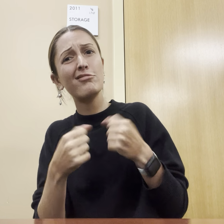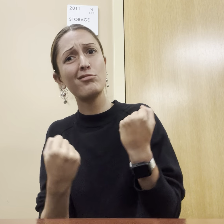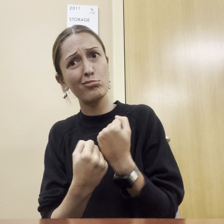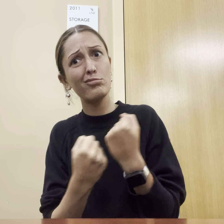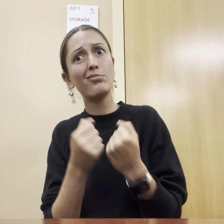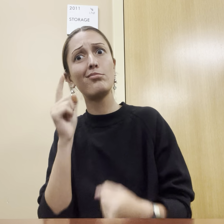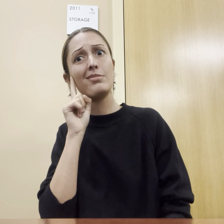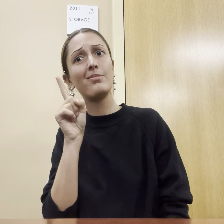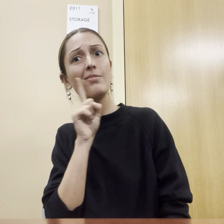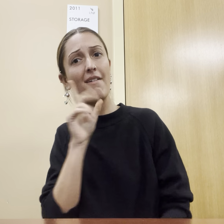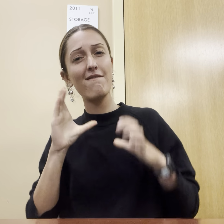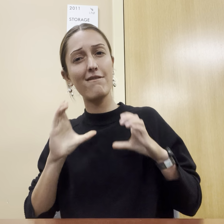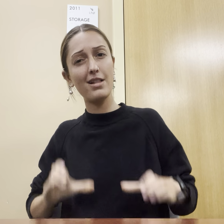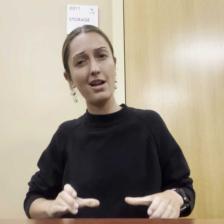you need to switch, switch.